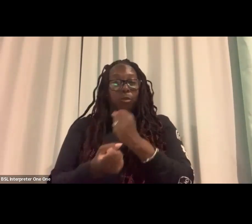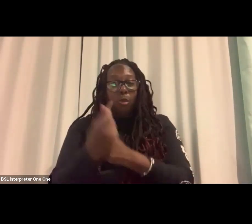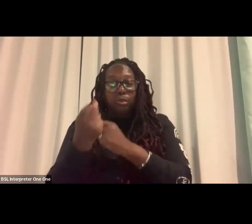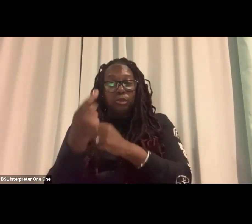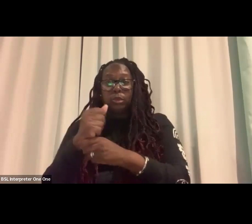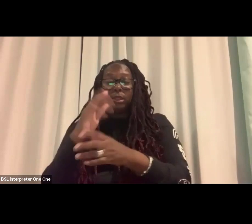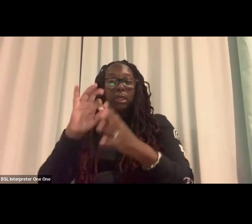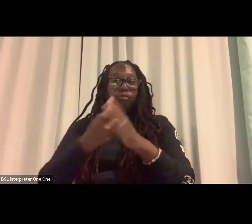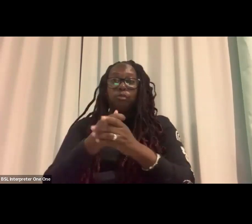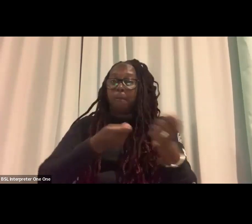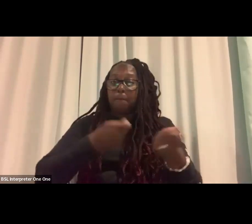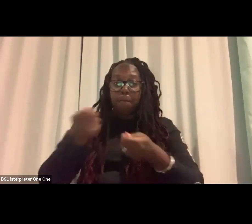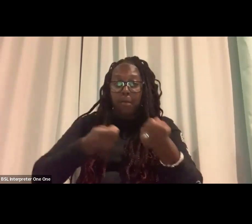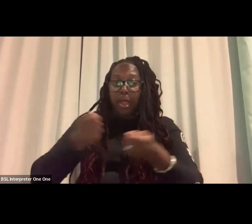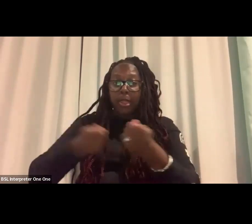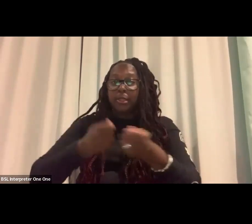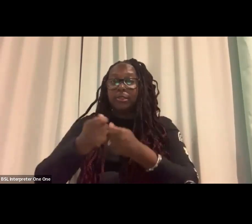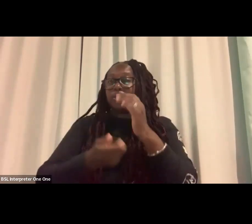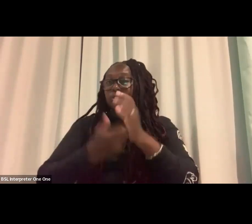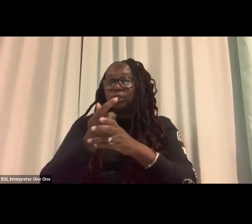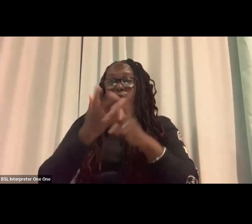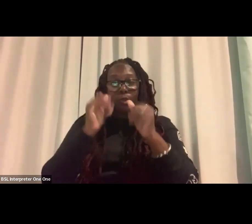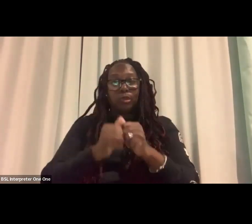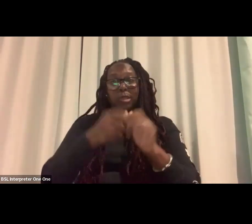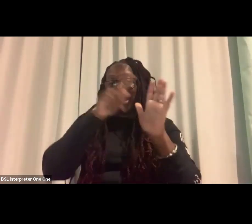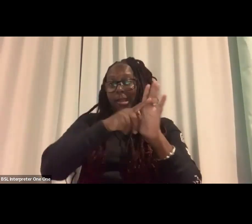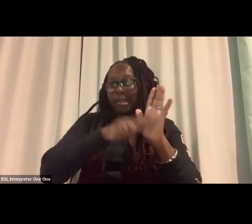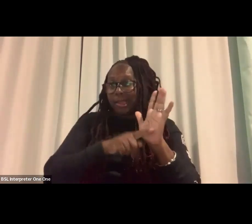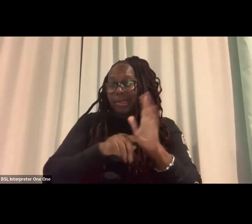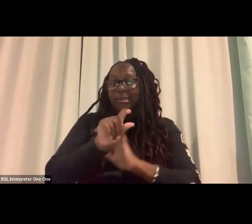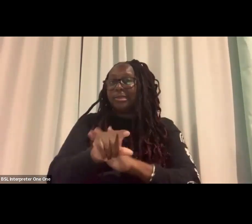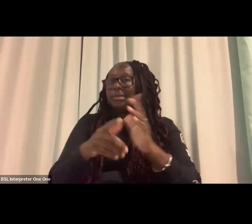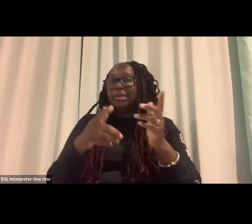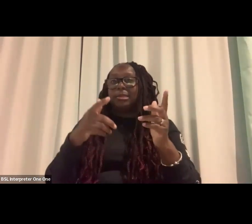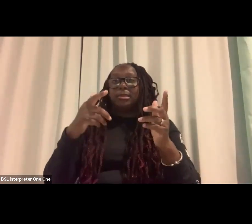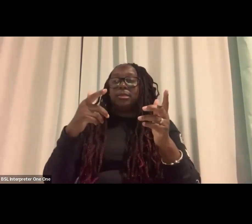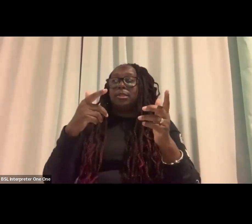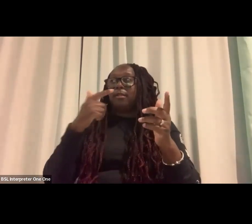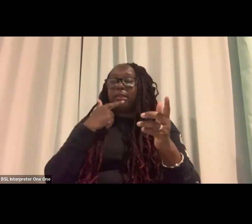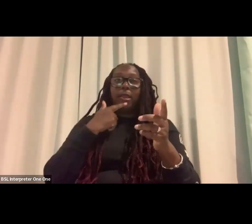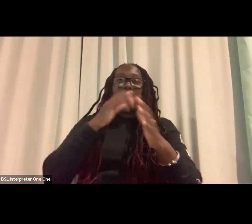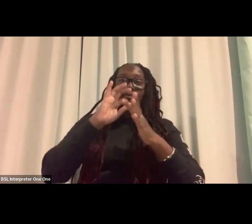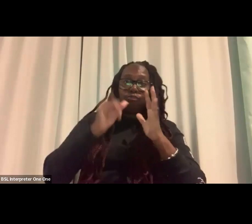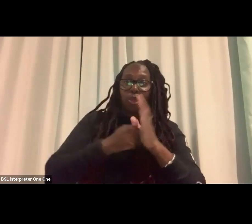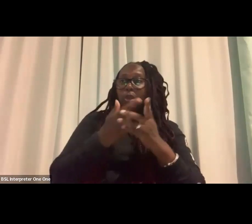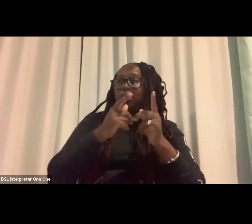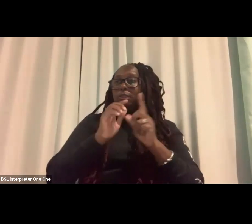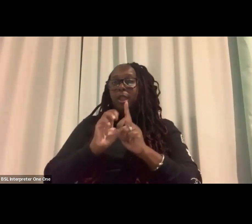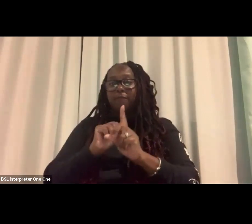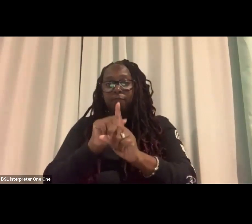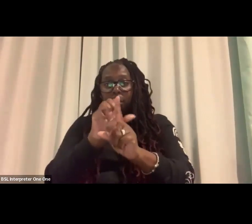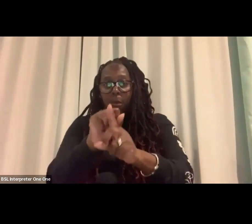managers to have a new checklist, we could say, for conceiving projects, following up them,